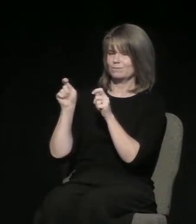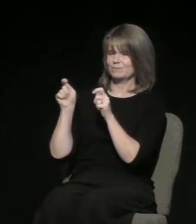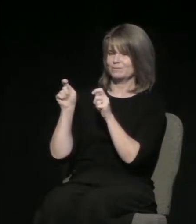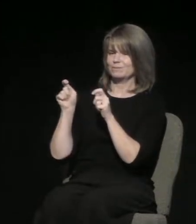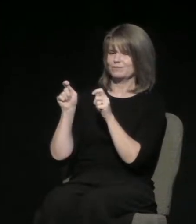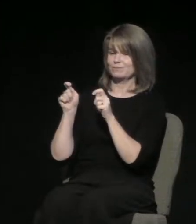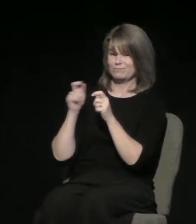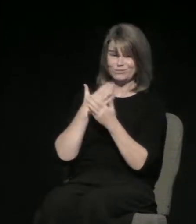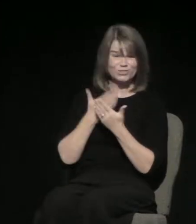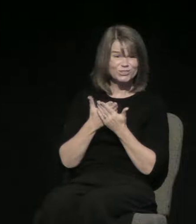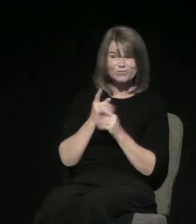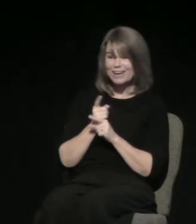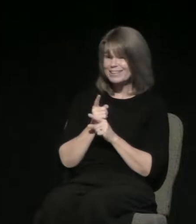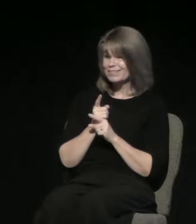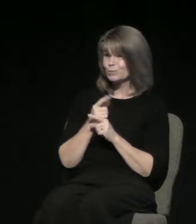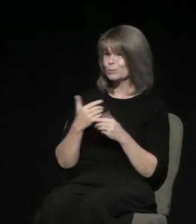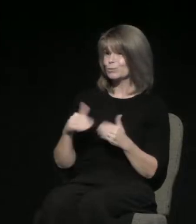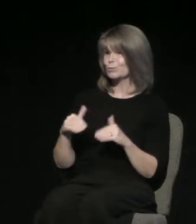It's Good Isn't It